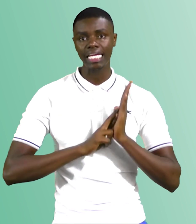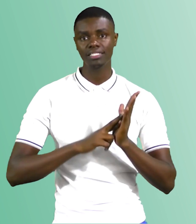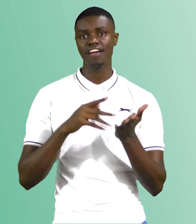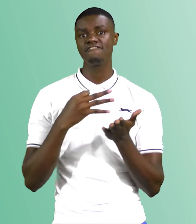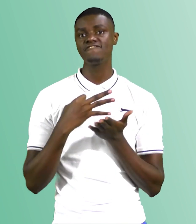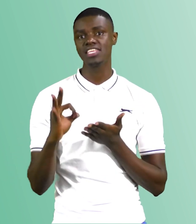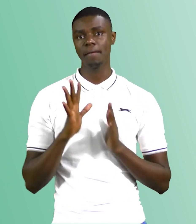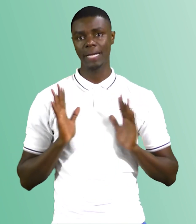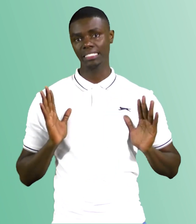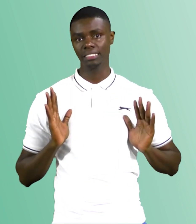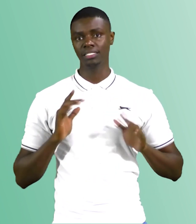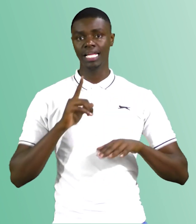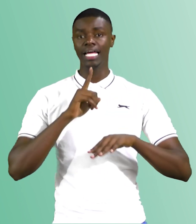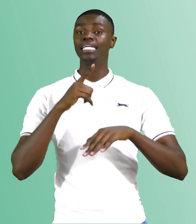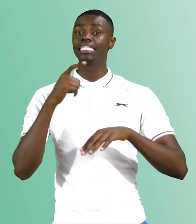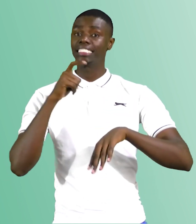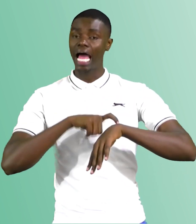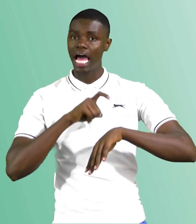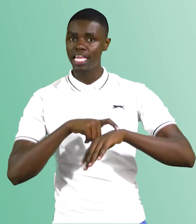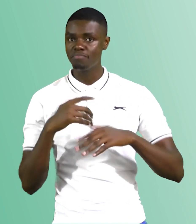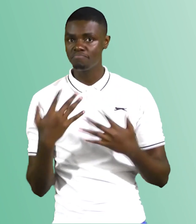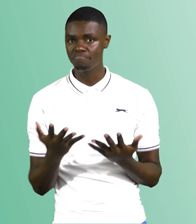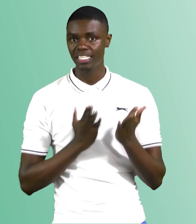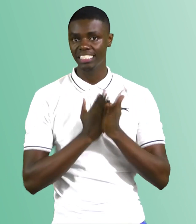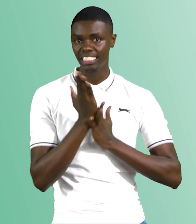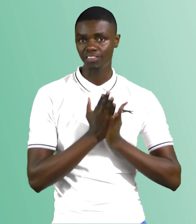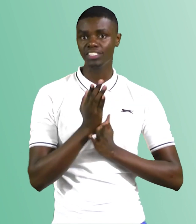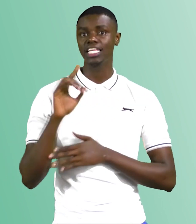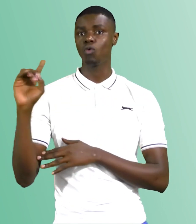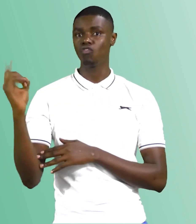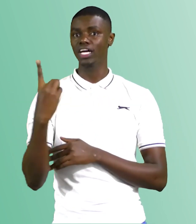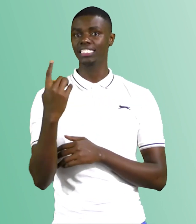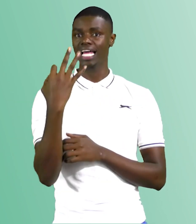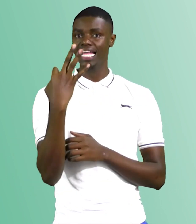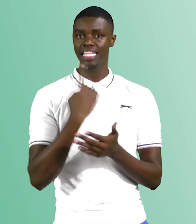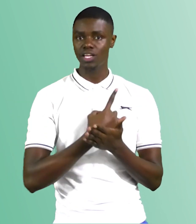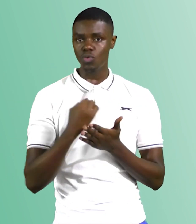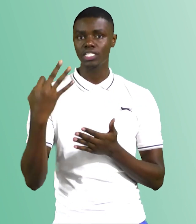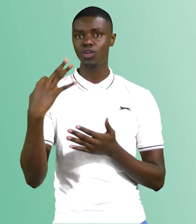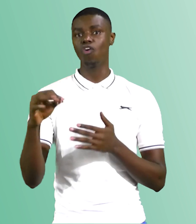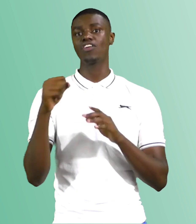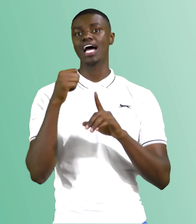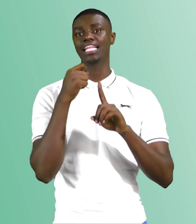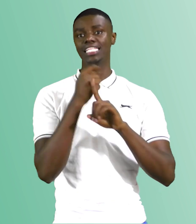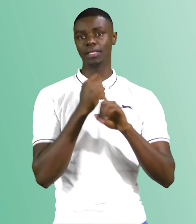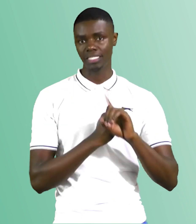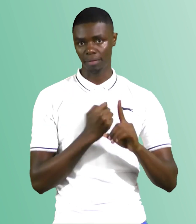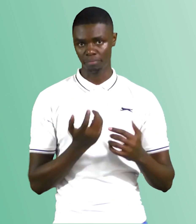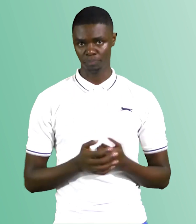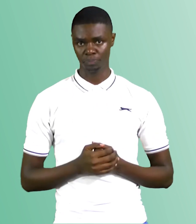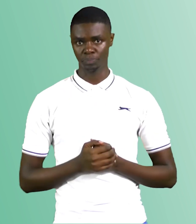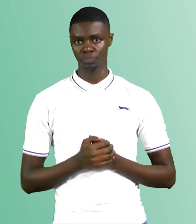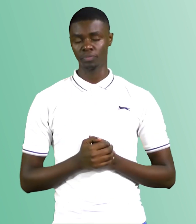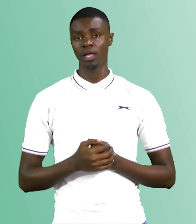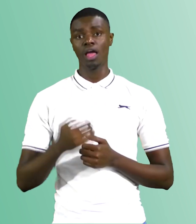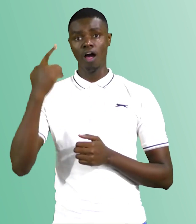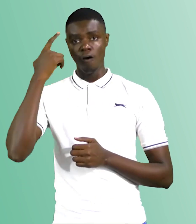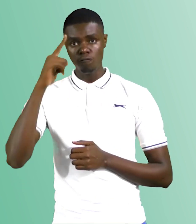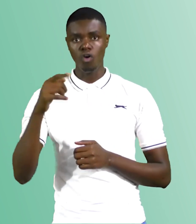fees. The timeline for this service is within the first 3 weeks of the semester. For